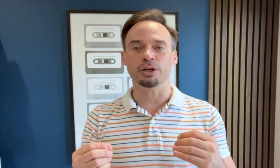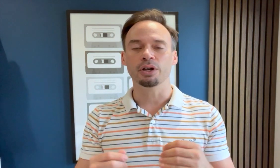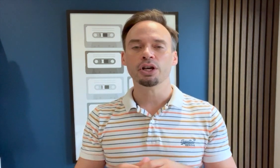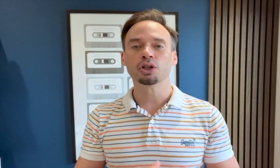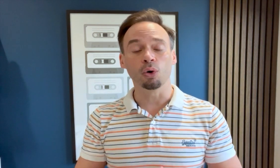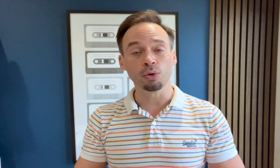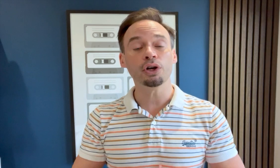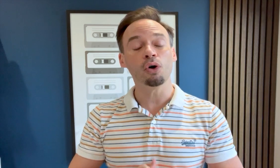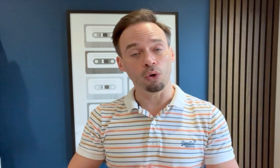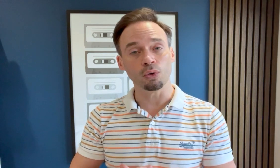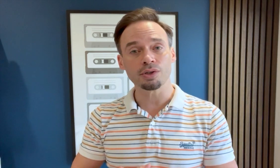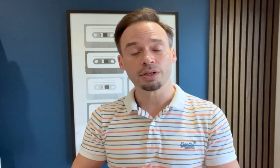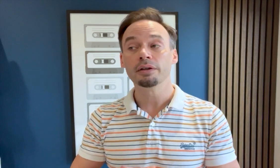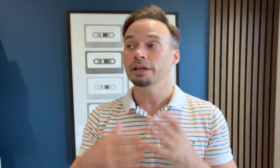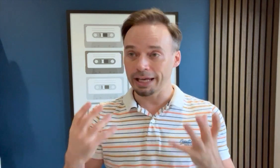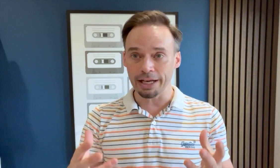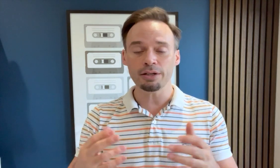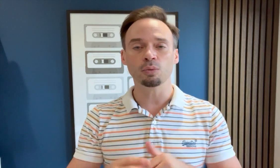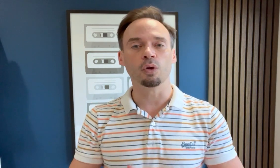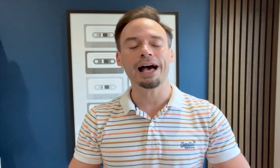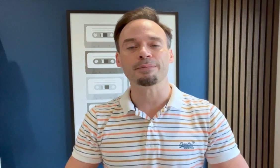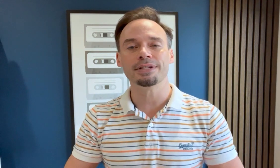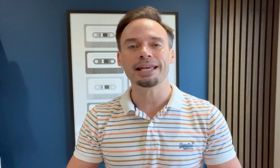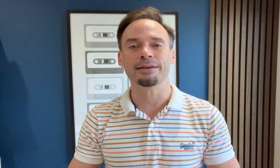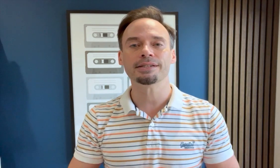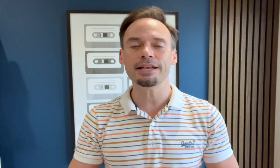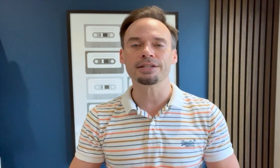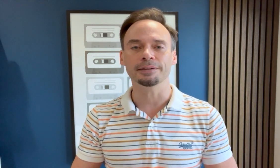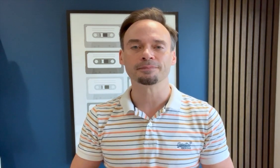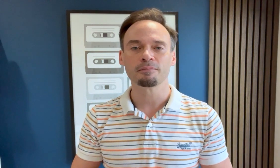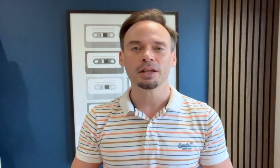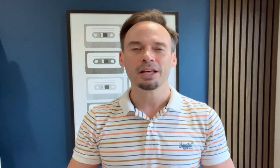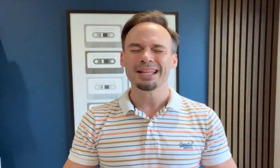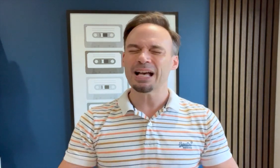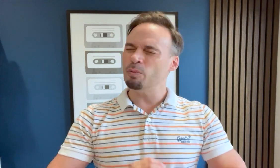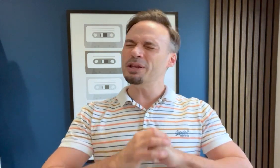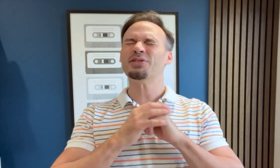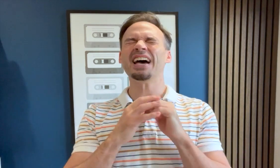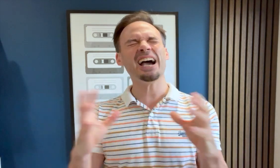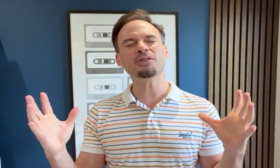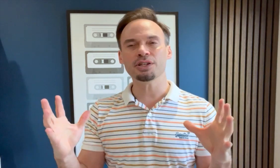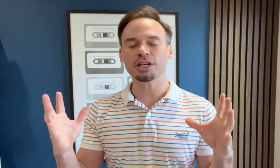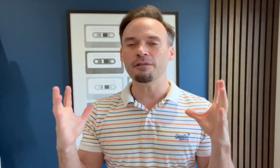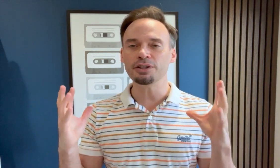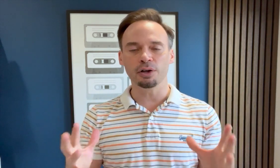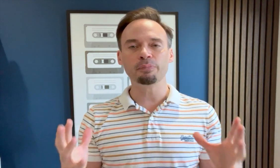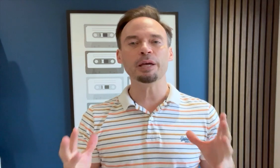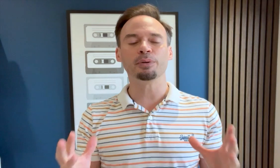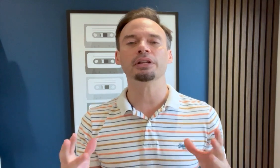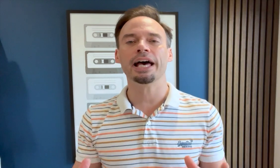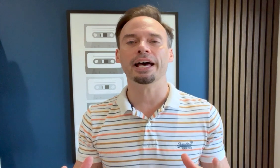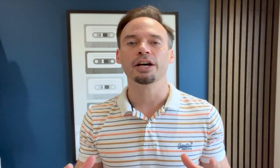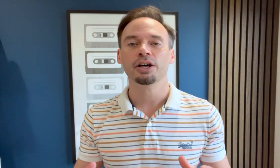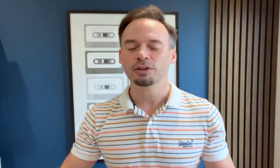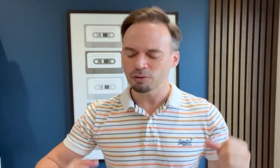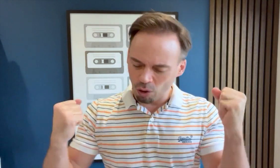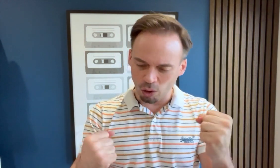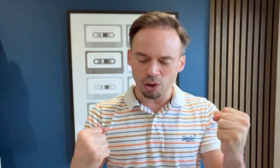called the halls in wolverhampton town center there will be thousands of young people there all